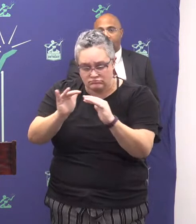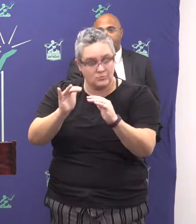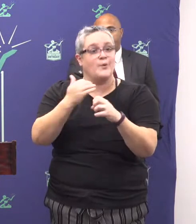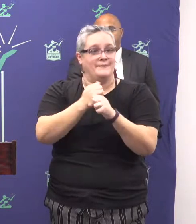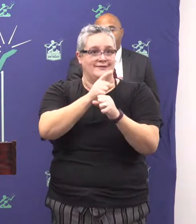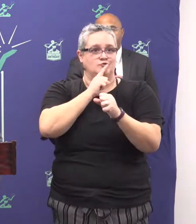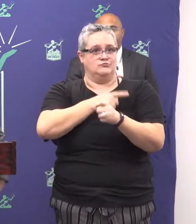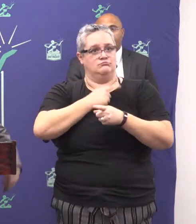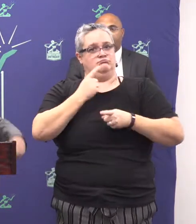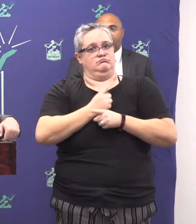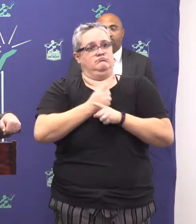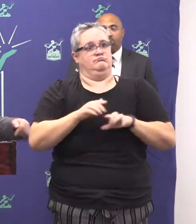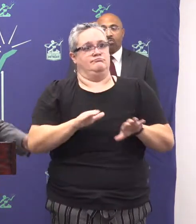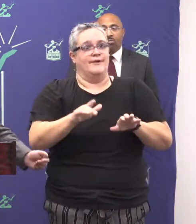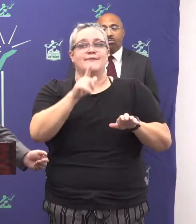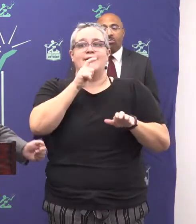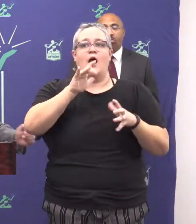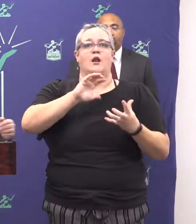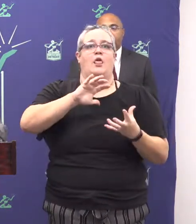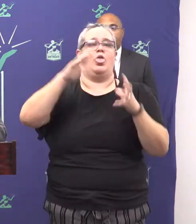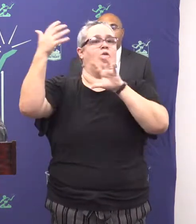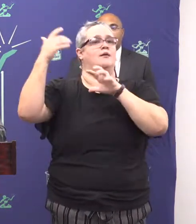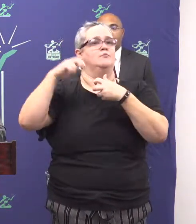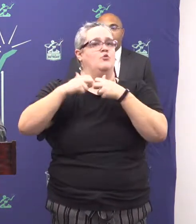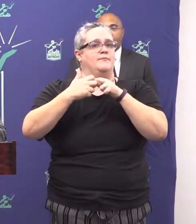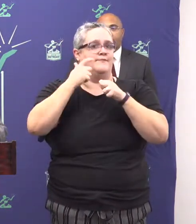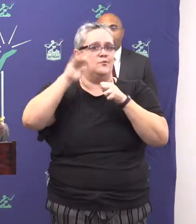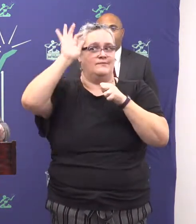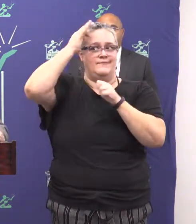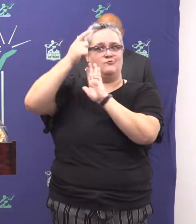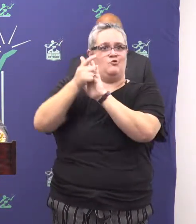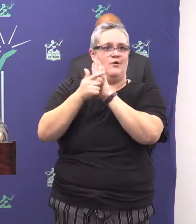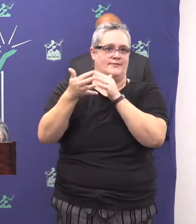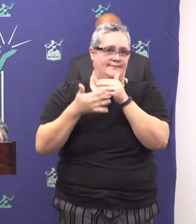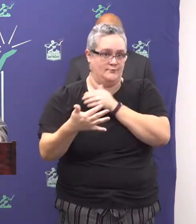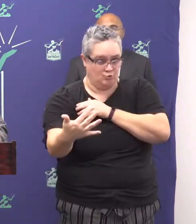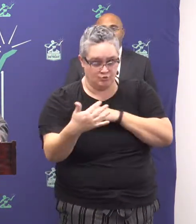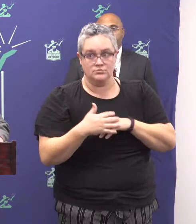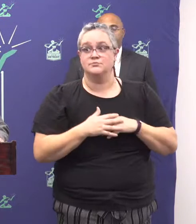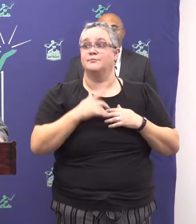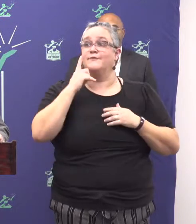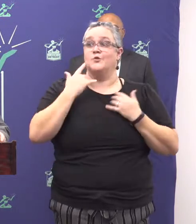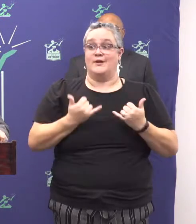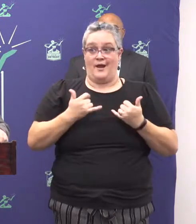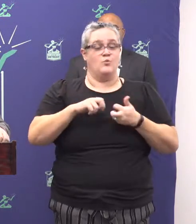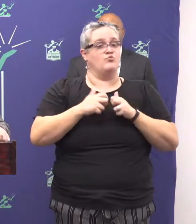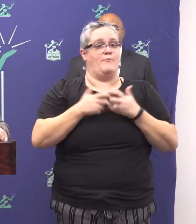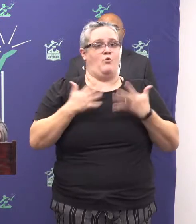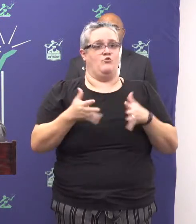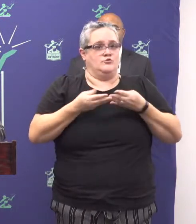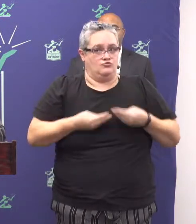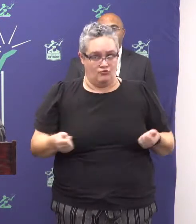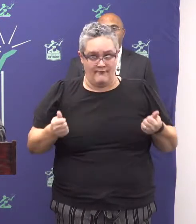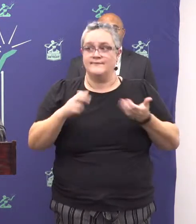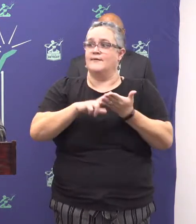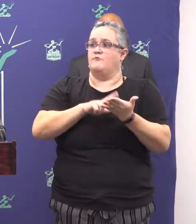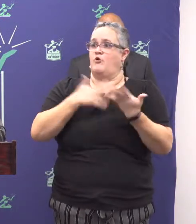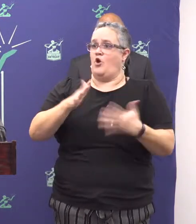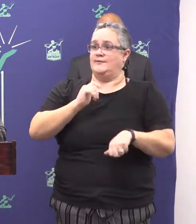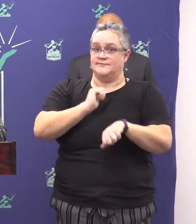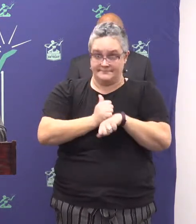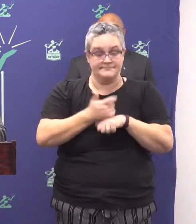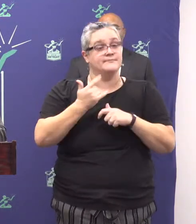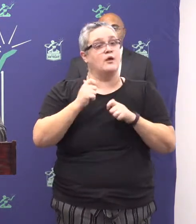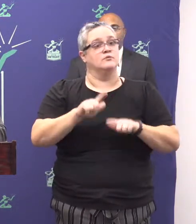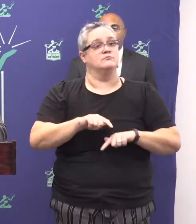of federal law in the future. But in the meantime, this problem is resolved. Contracts are in place. And with that,